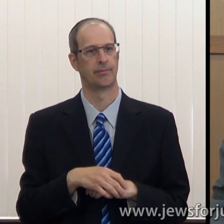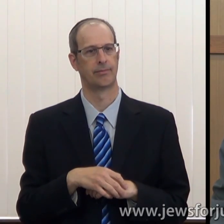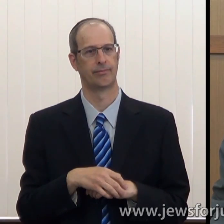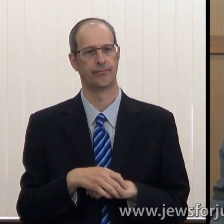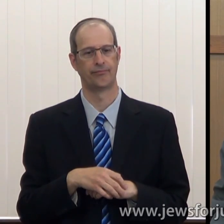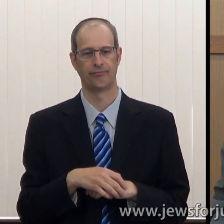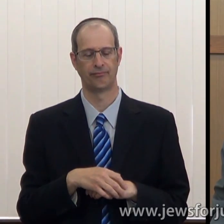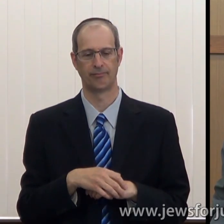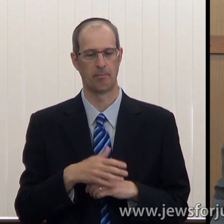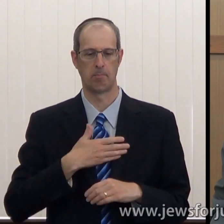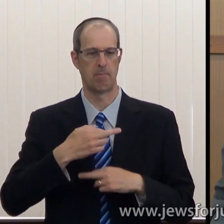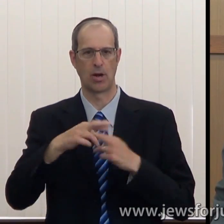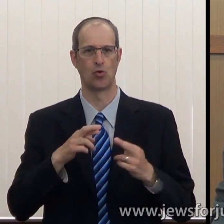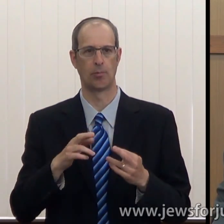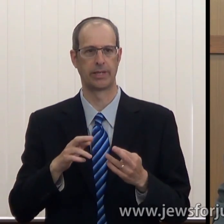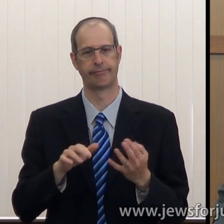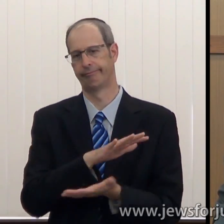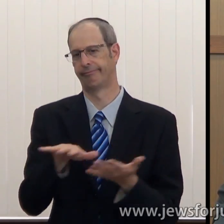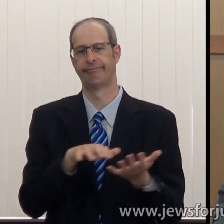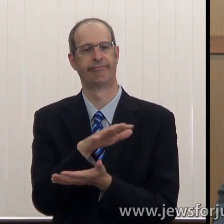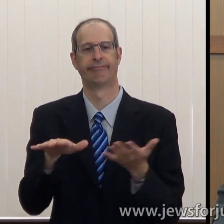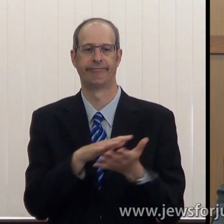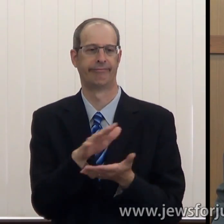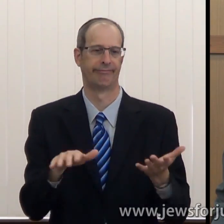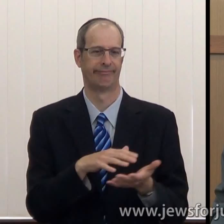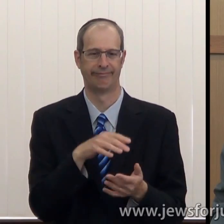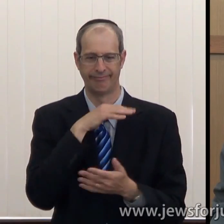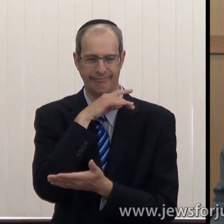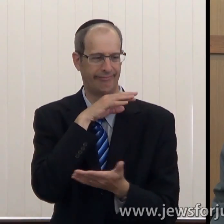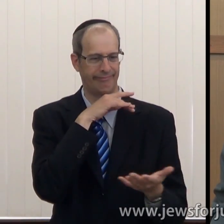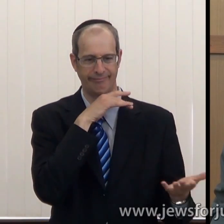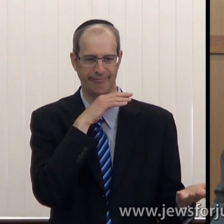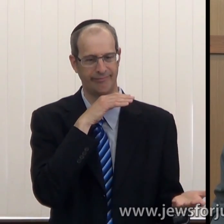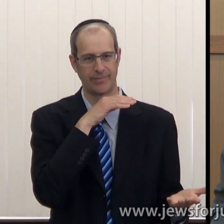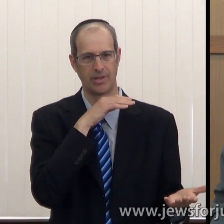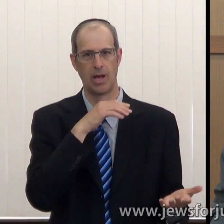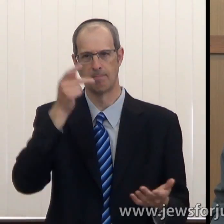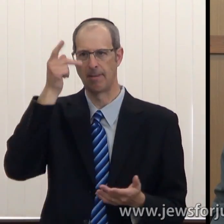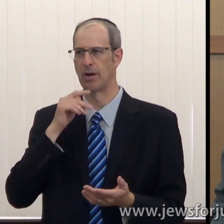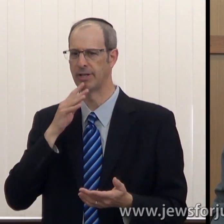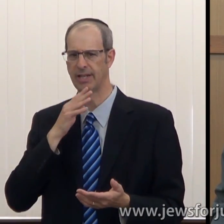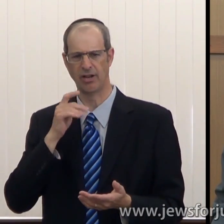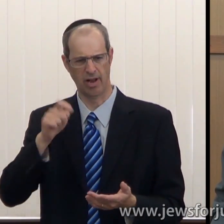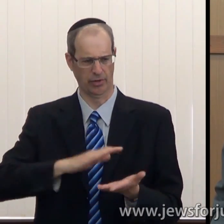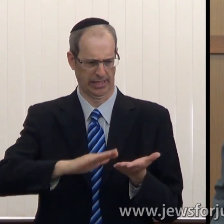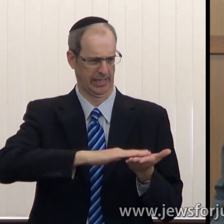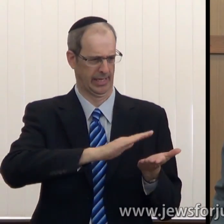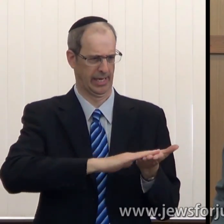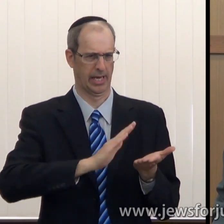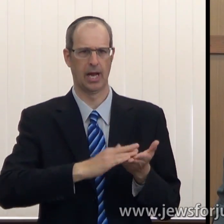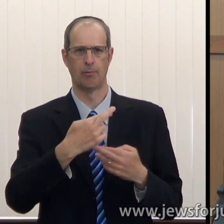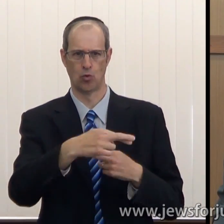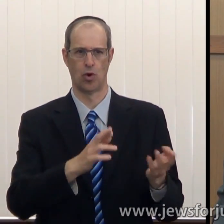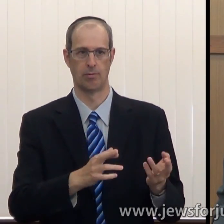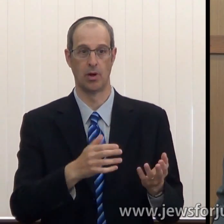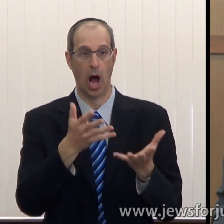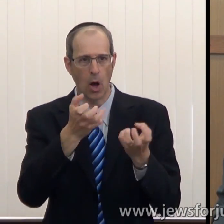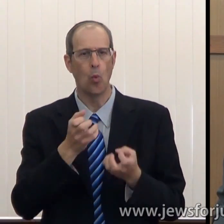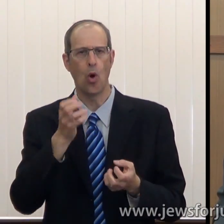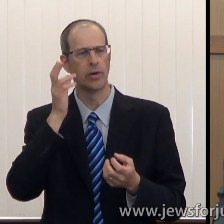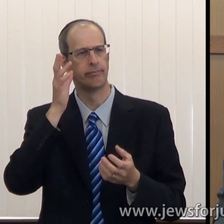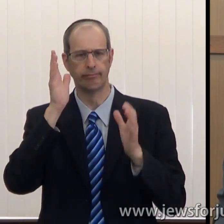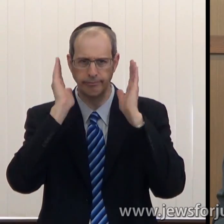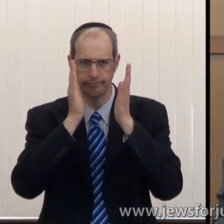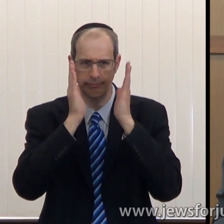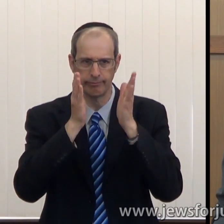messed up my room, my parents tell me, you got to clean up your room. So I want to listen to my parents.